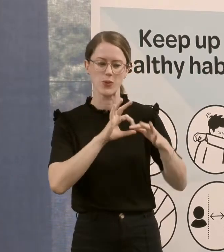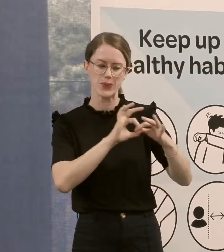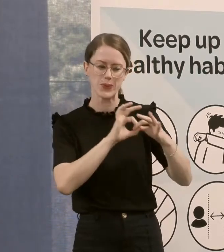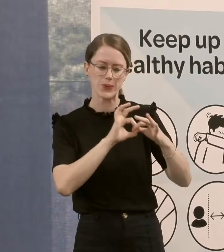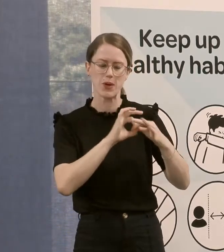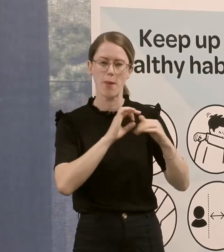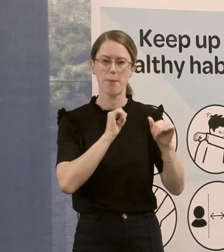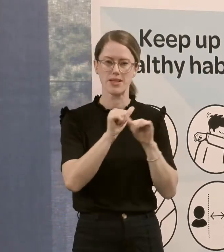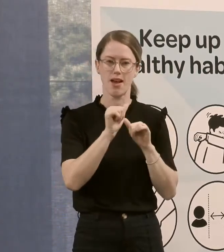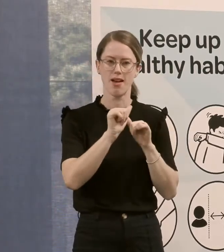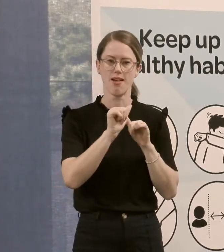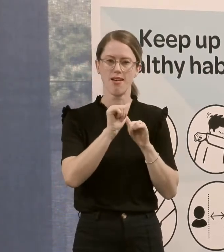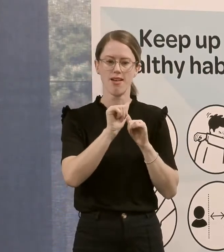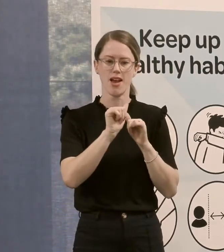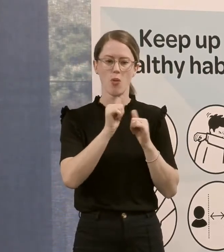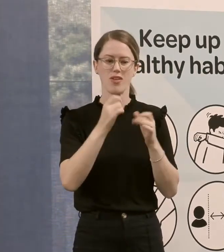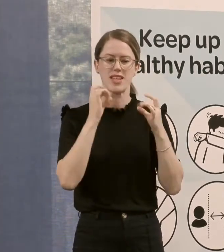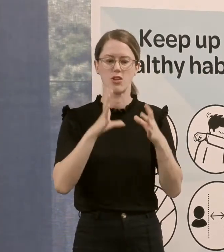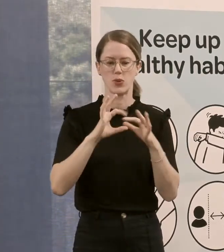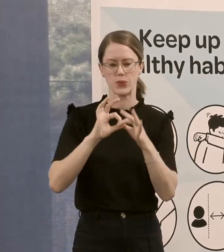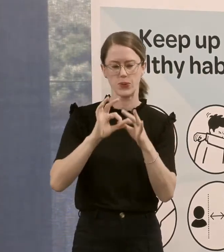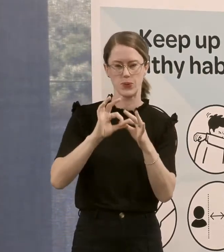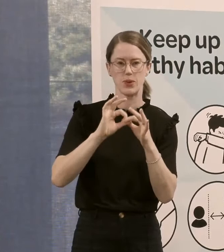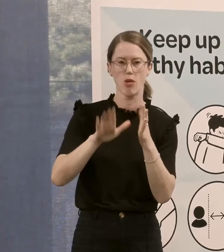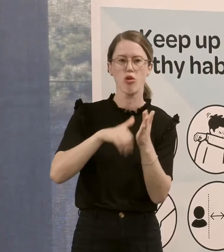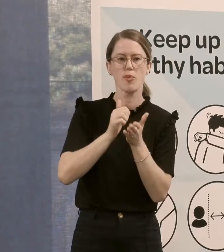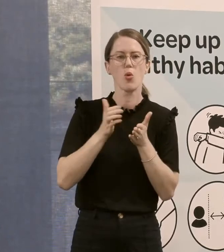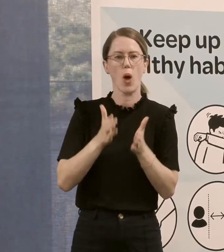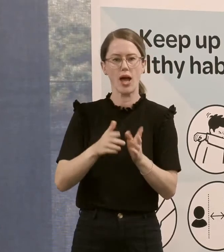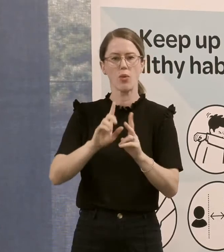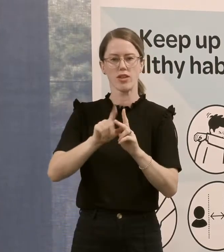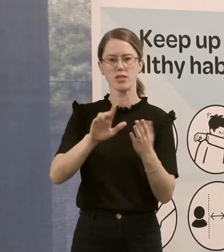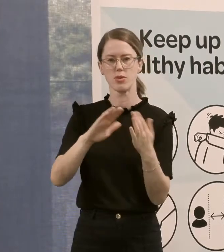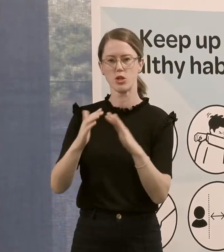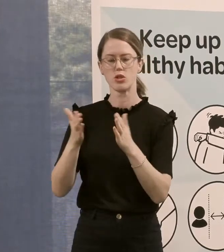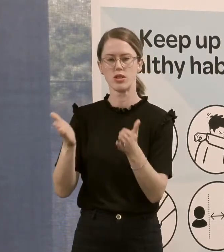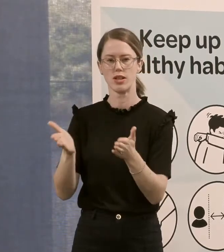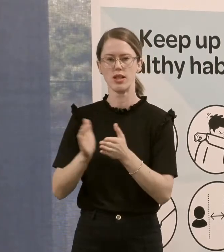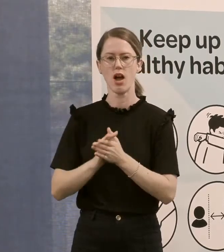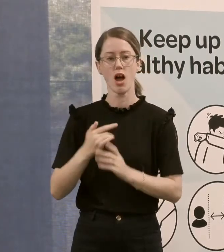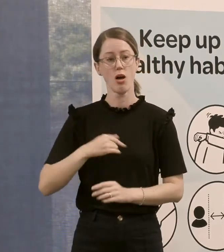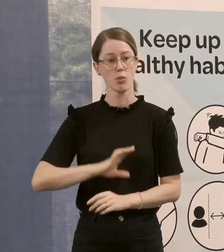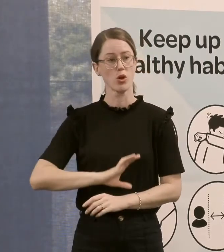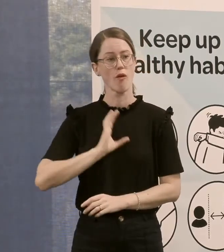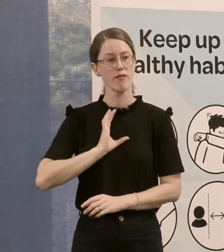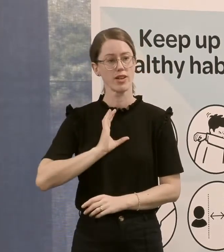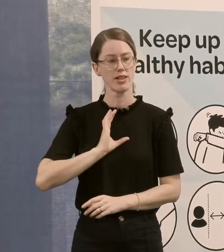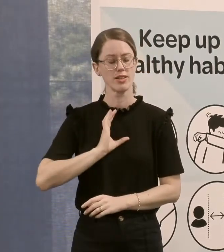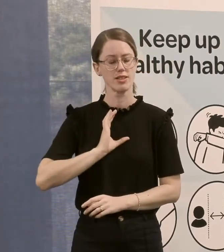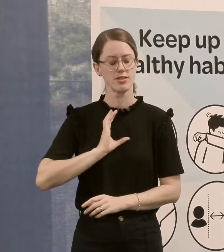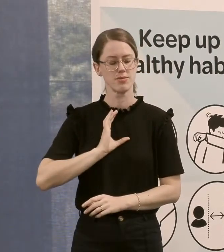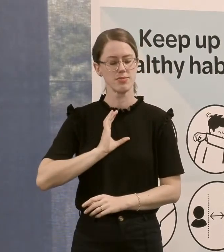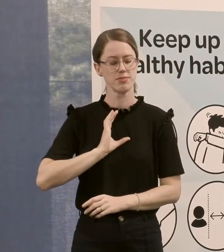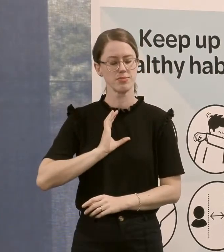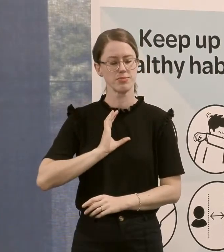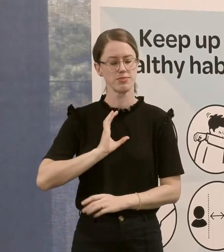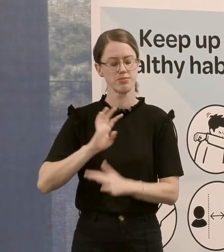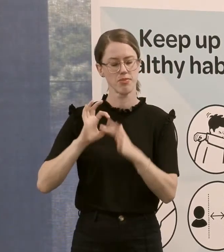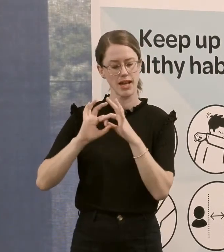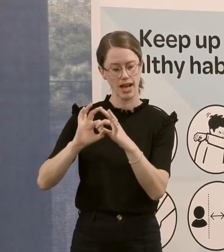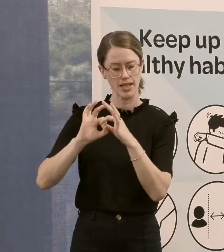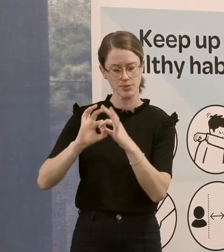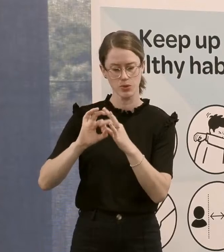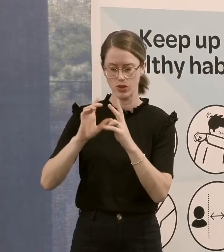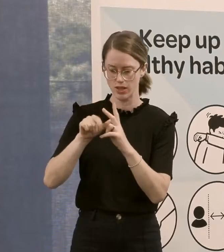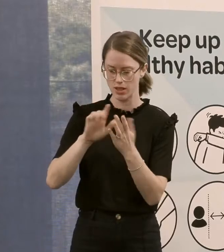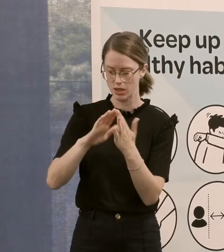and also appropriately with the disability community. So I'm confident that our engagement with the